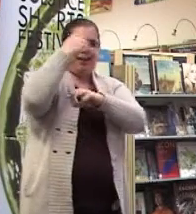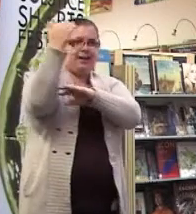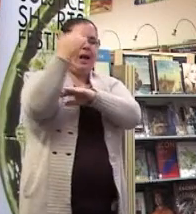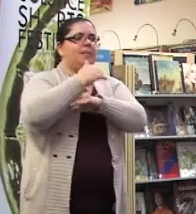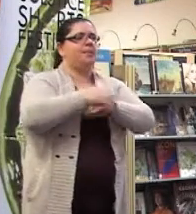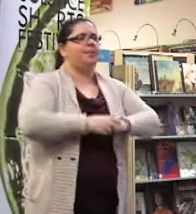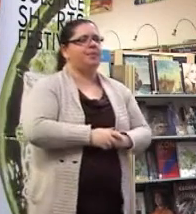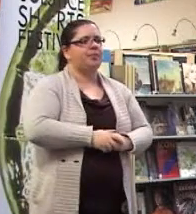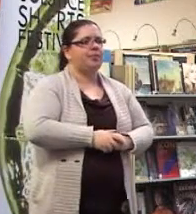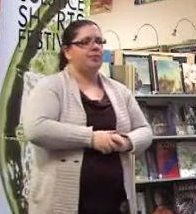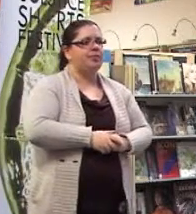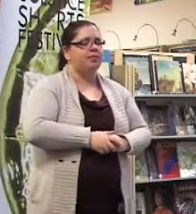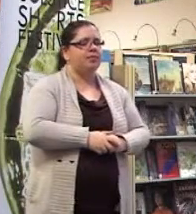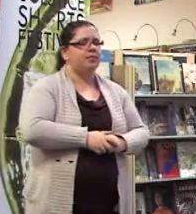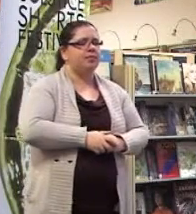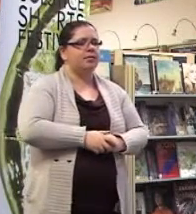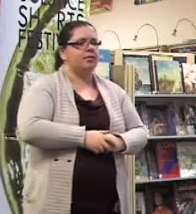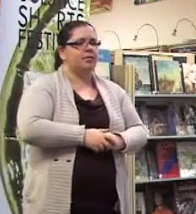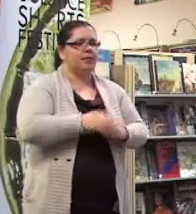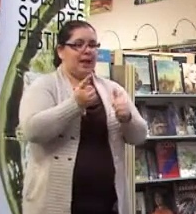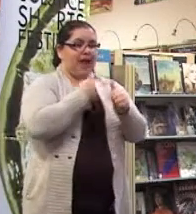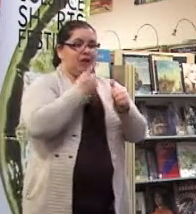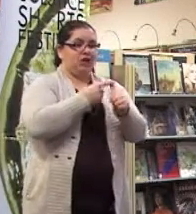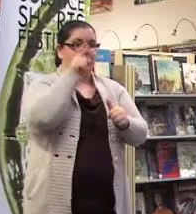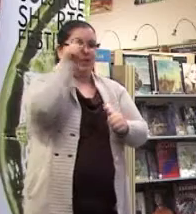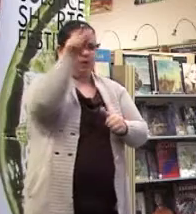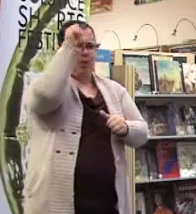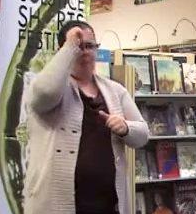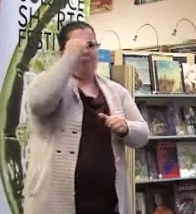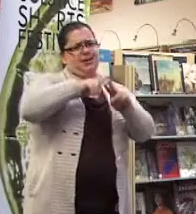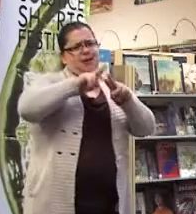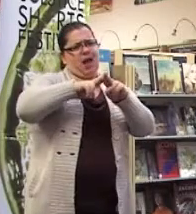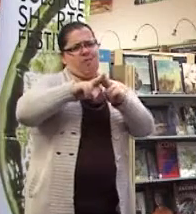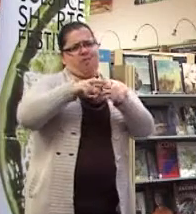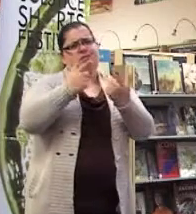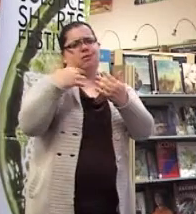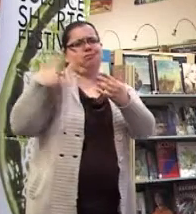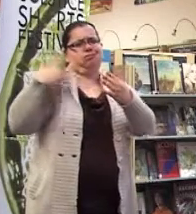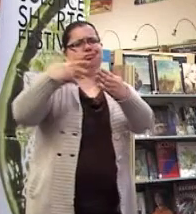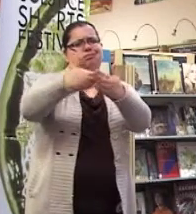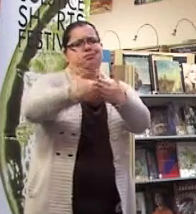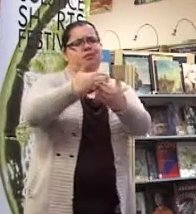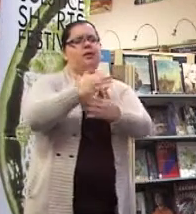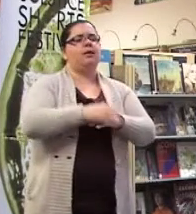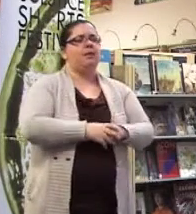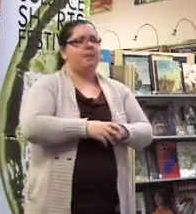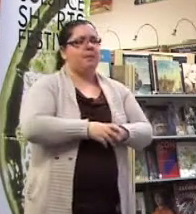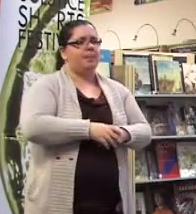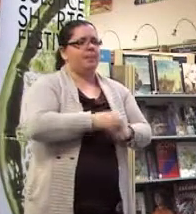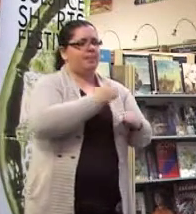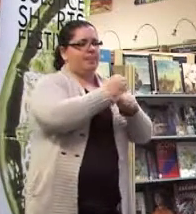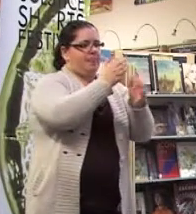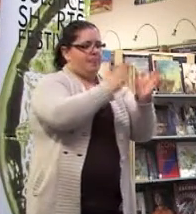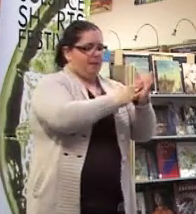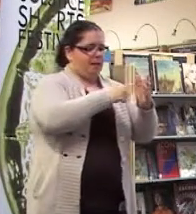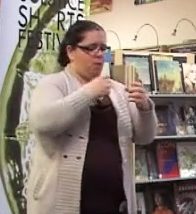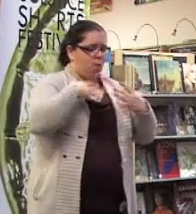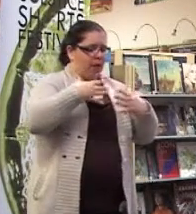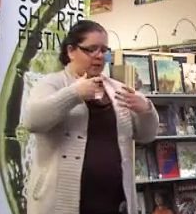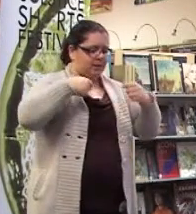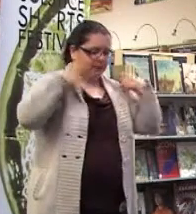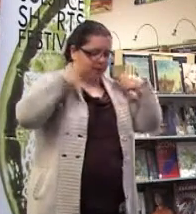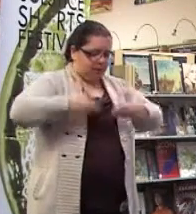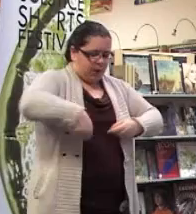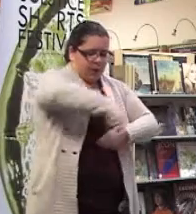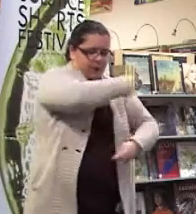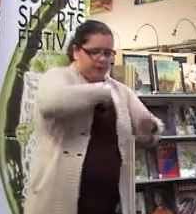is now shut for the evening. Ashish has known Dad for almost half of their lives. Mammy is draped in a white sari, with the jumper